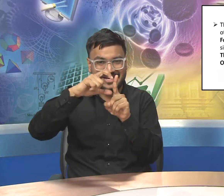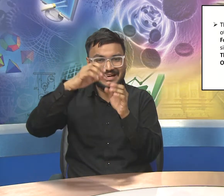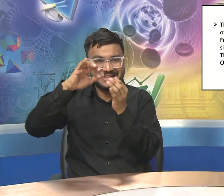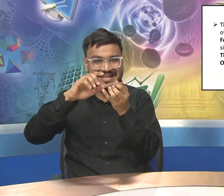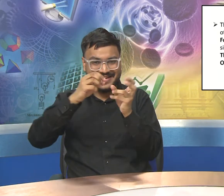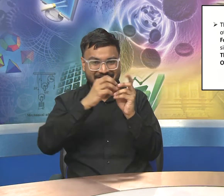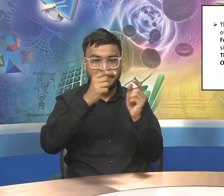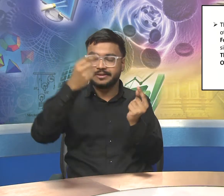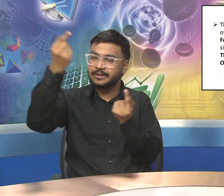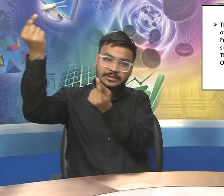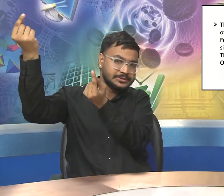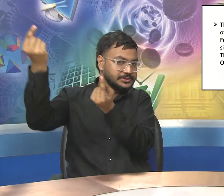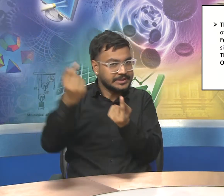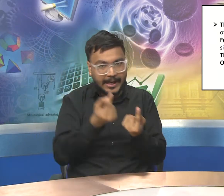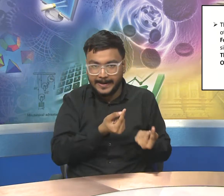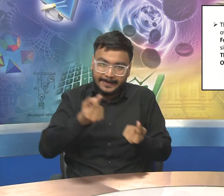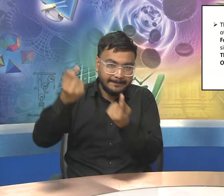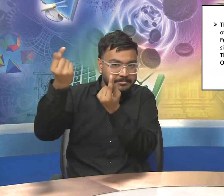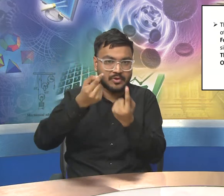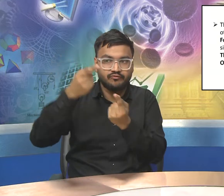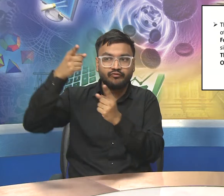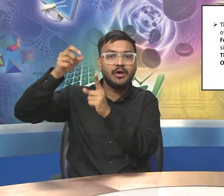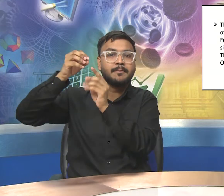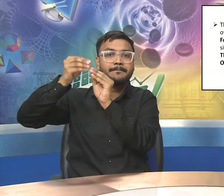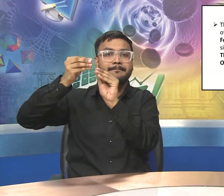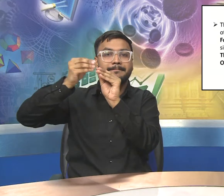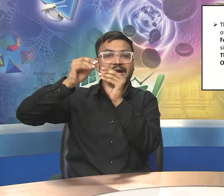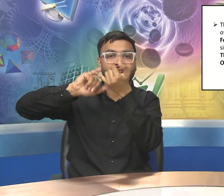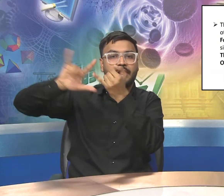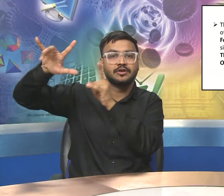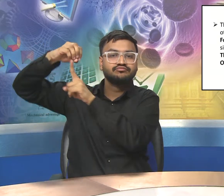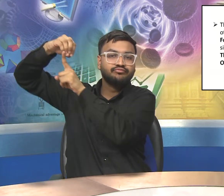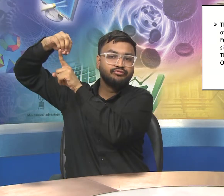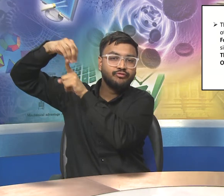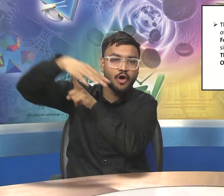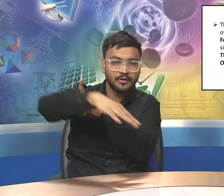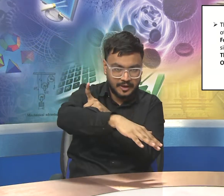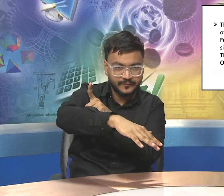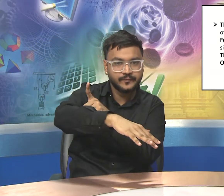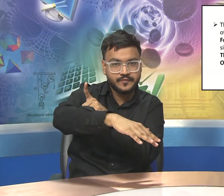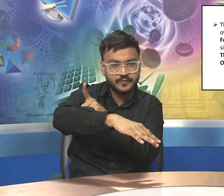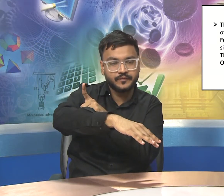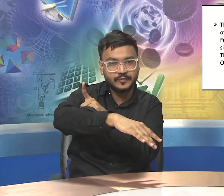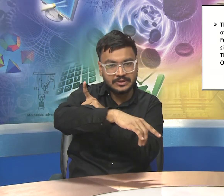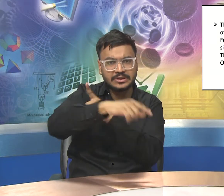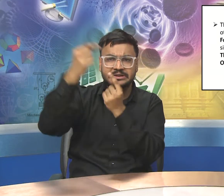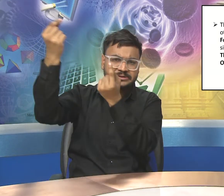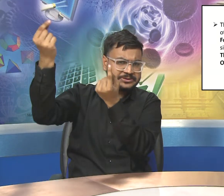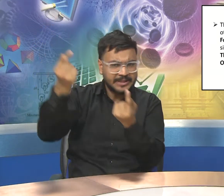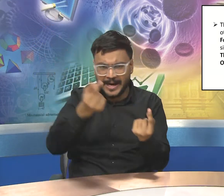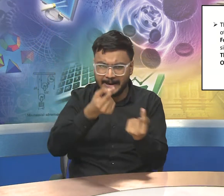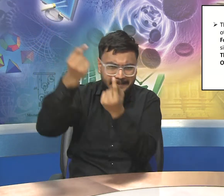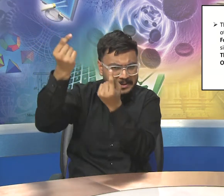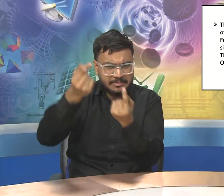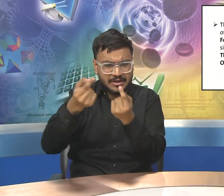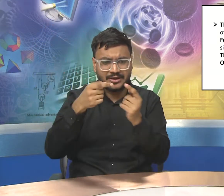the two-handed finger spelling is similar to that of British Sign Language. There are only